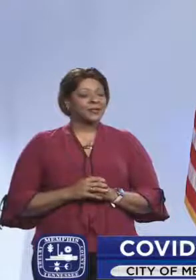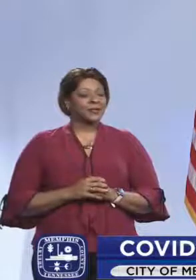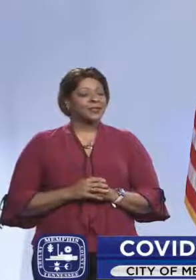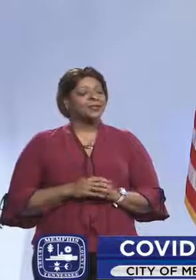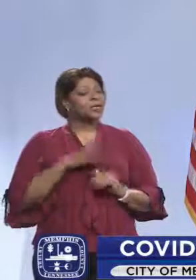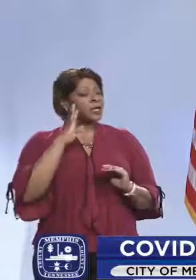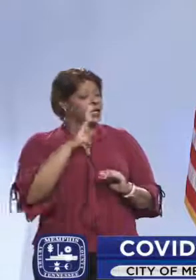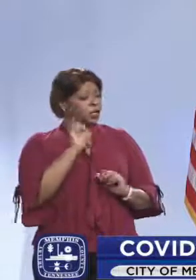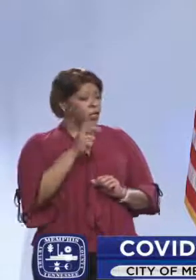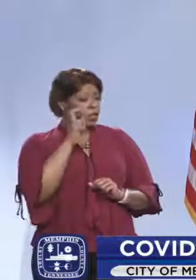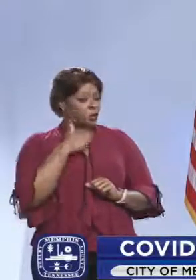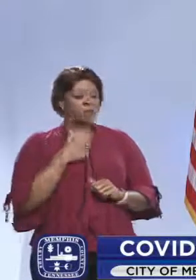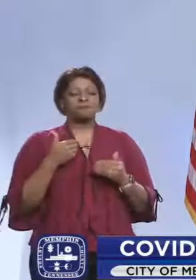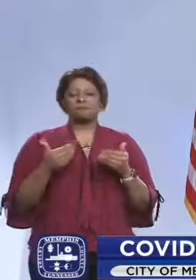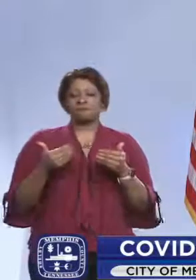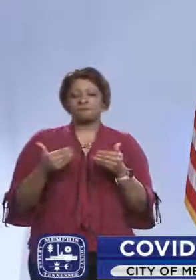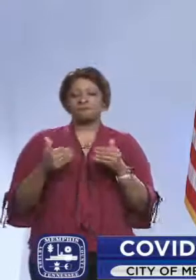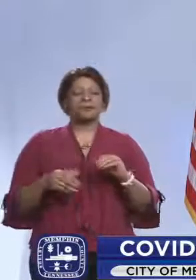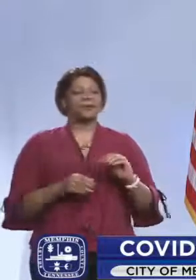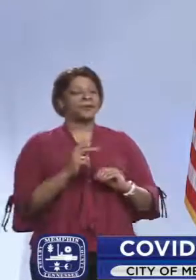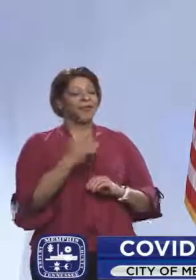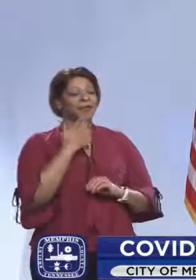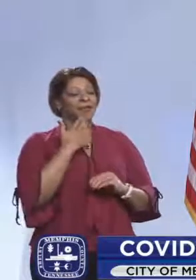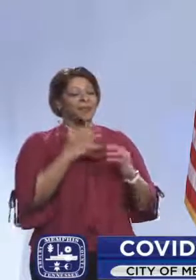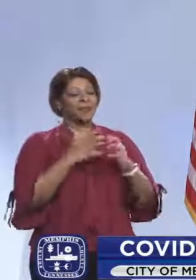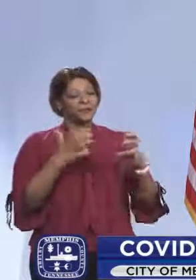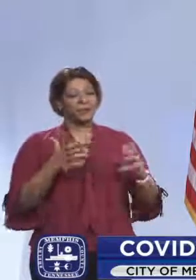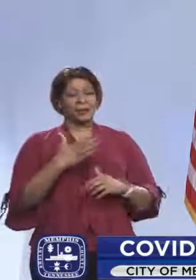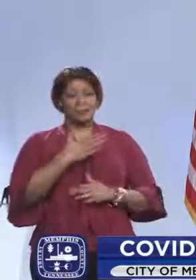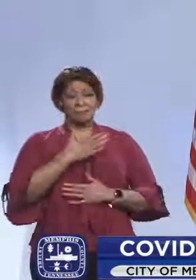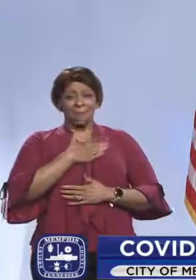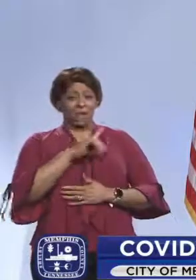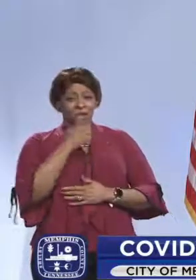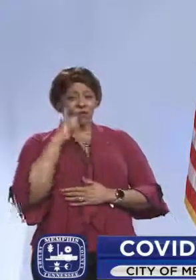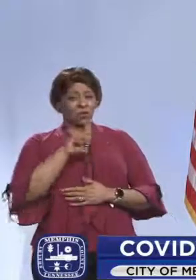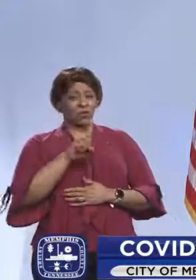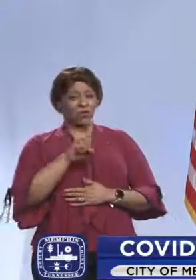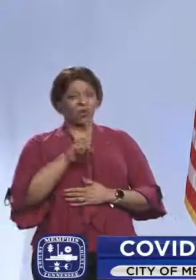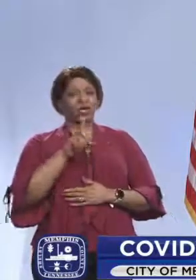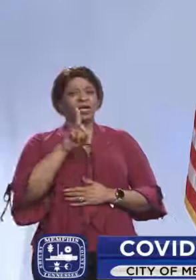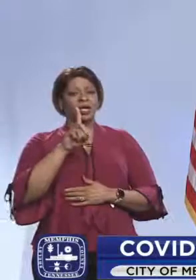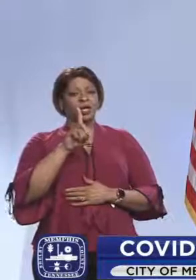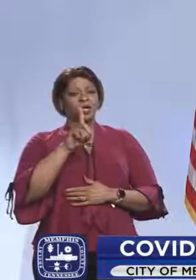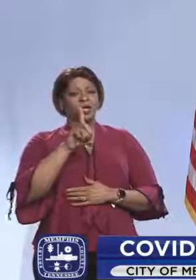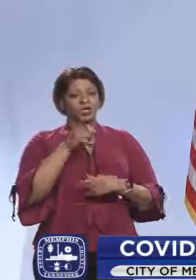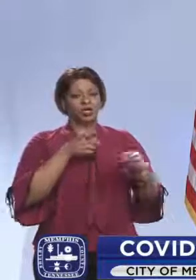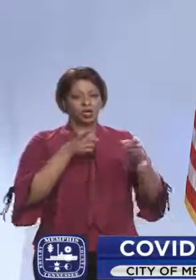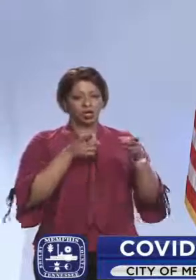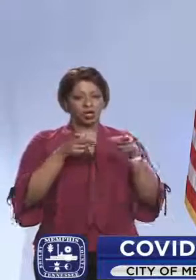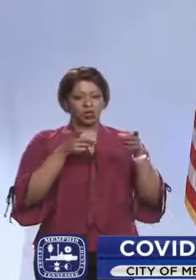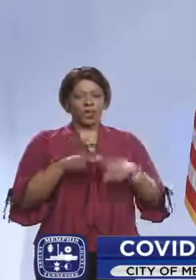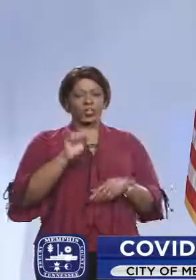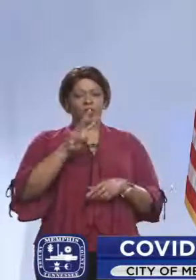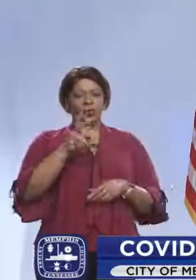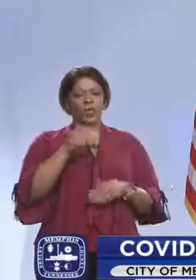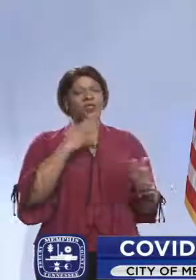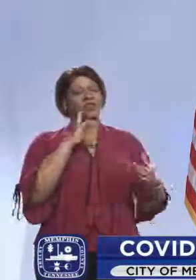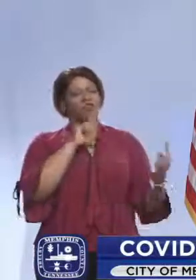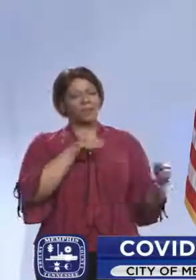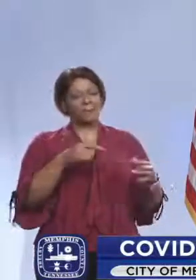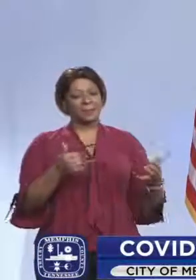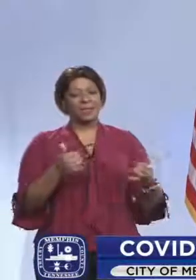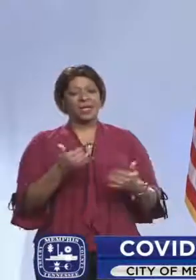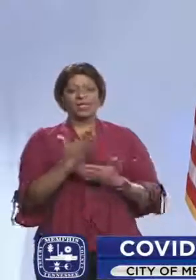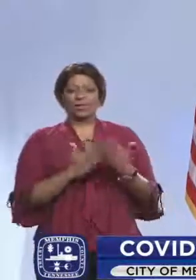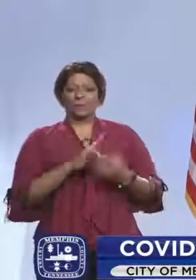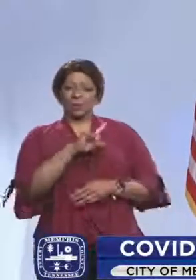Hey, can you hear me? Yes, go ahead, Katie. Okay, thanks so much. My question's for Director Sweat. Thanks so much for being here today. I had a couple questions for